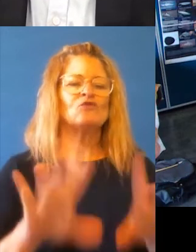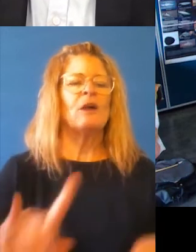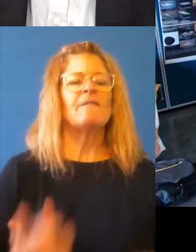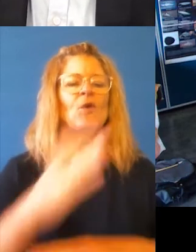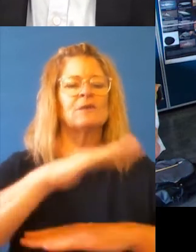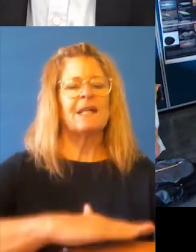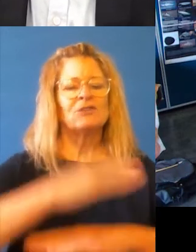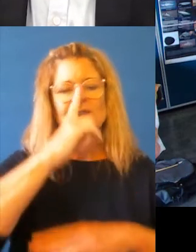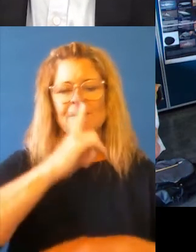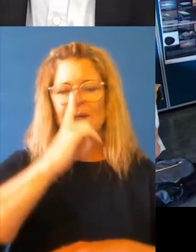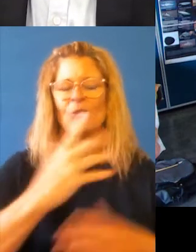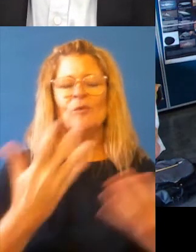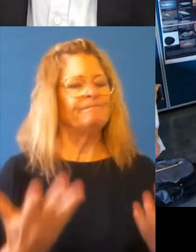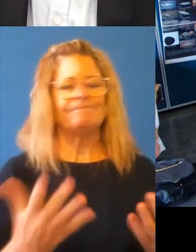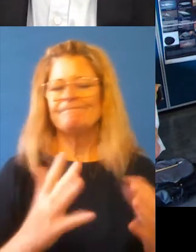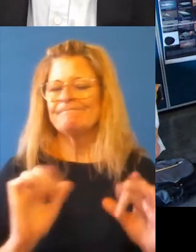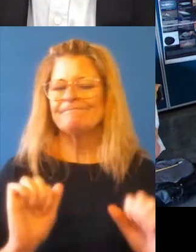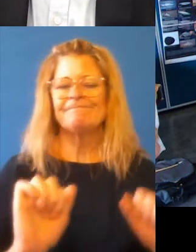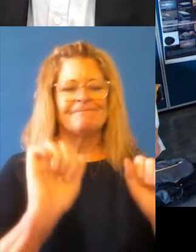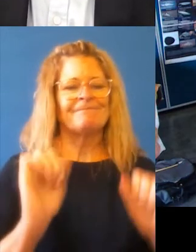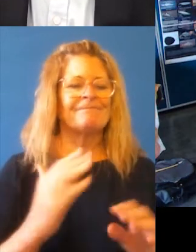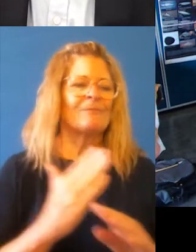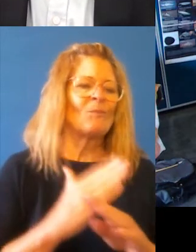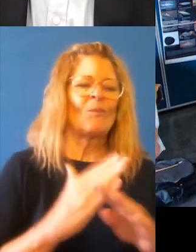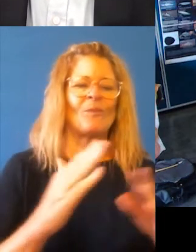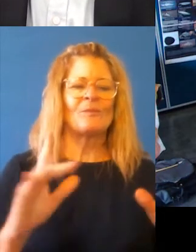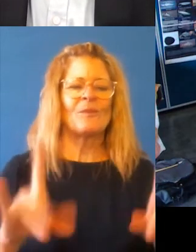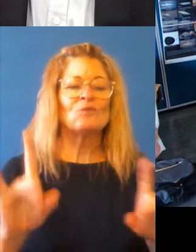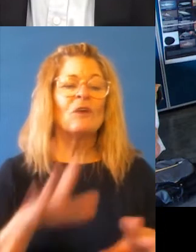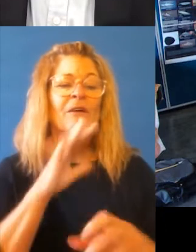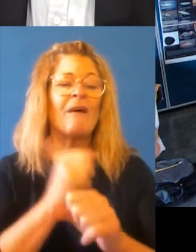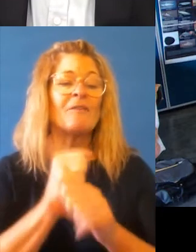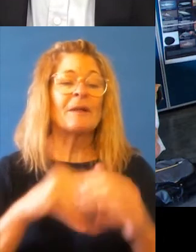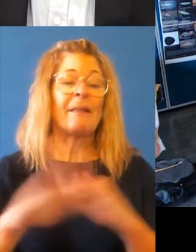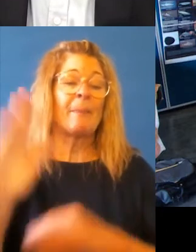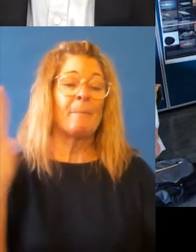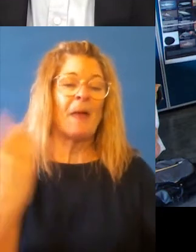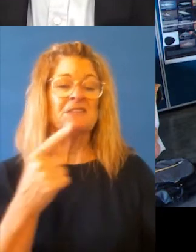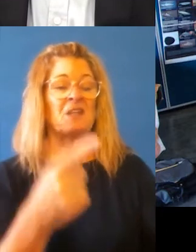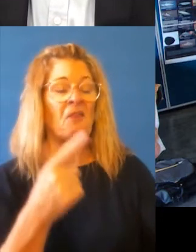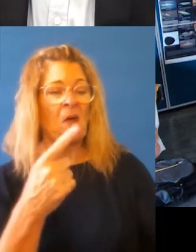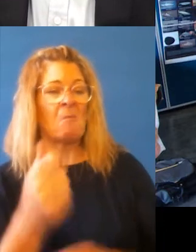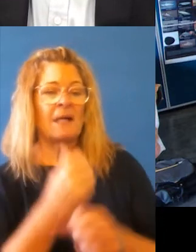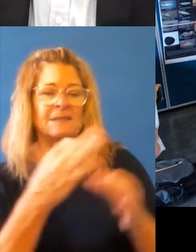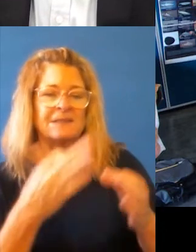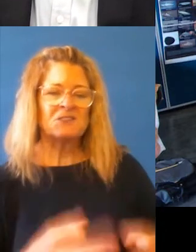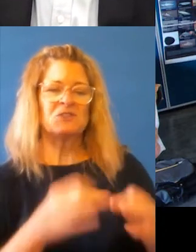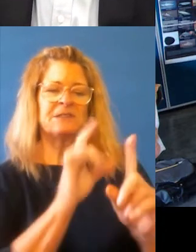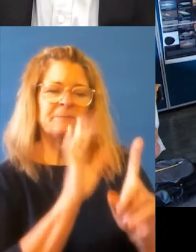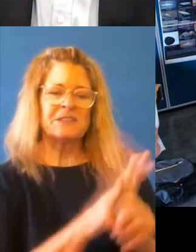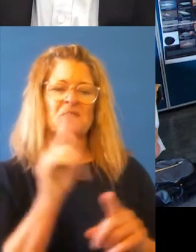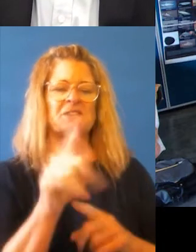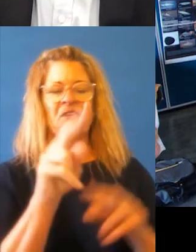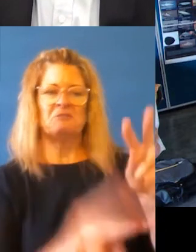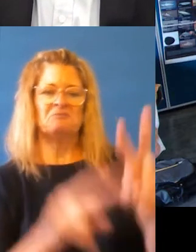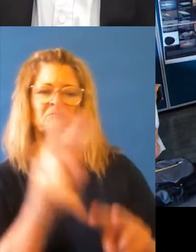been instead of one of authority and judgment, taking a one-sided,